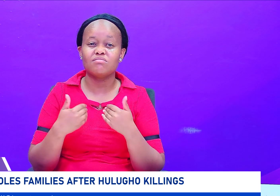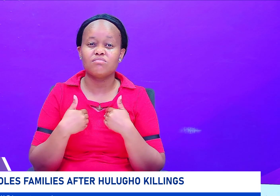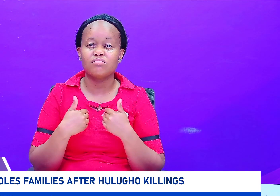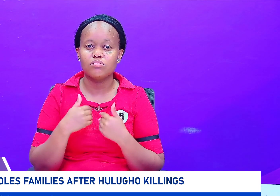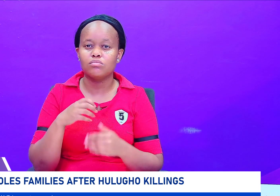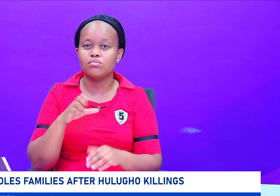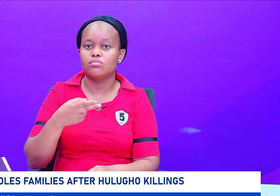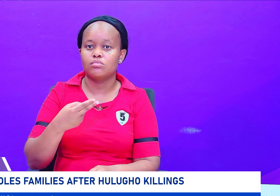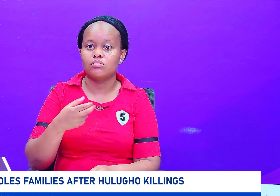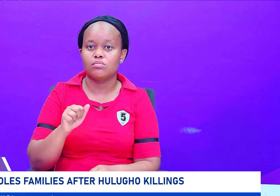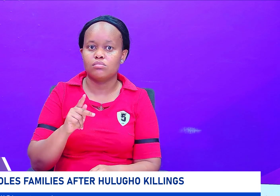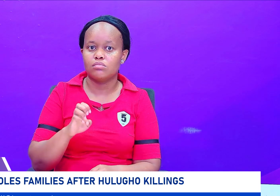shaken the community.